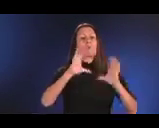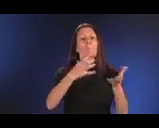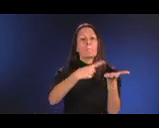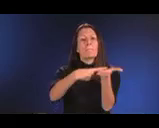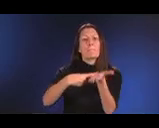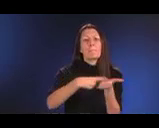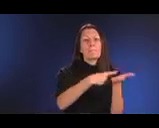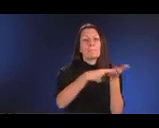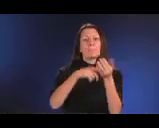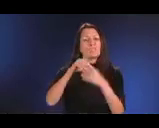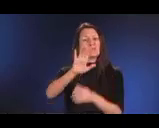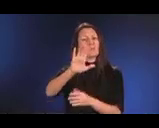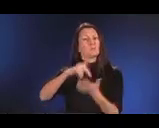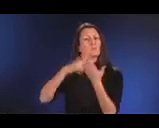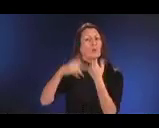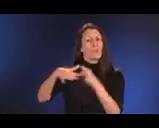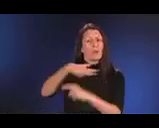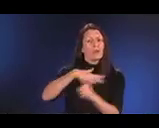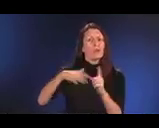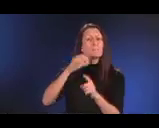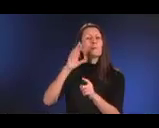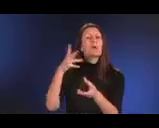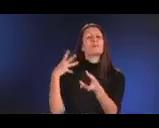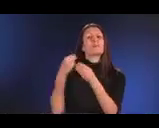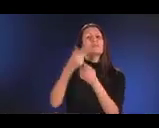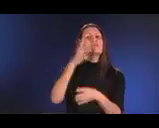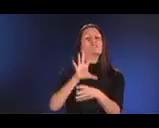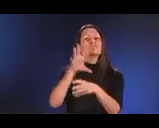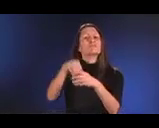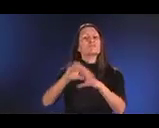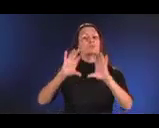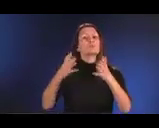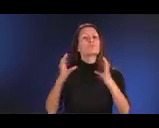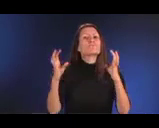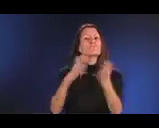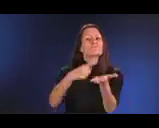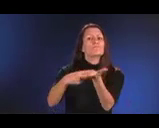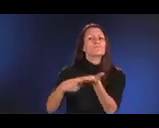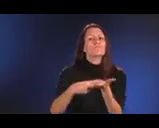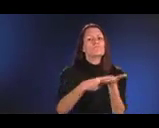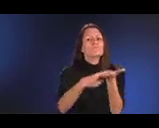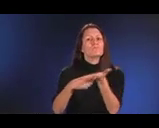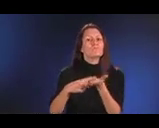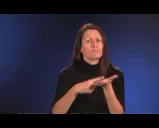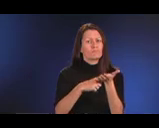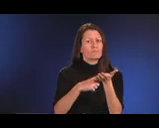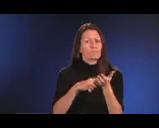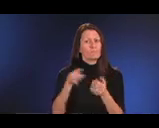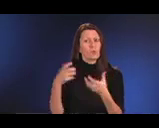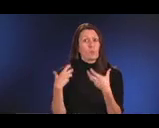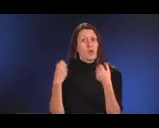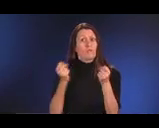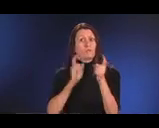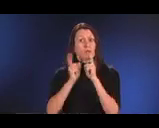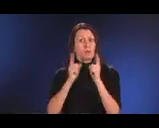you've experienced in the past. Is a recovery dialogue the same as your group sessions or